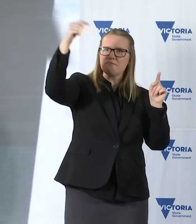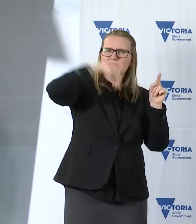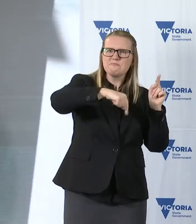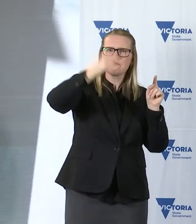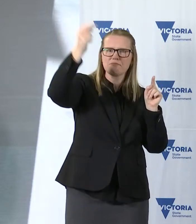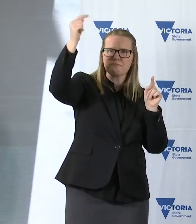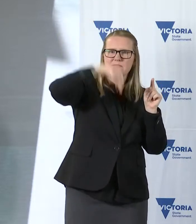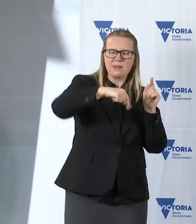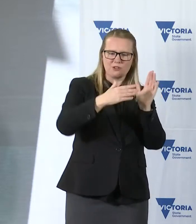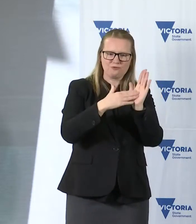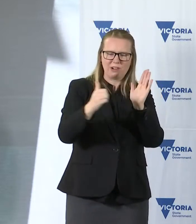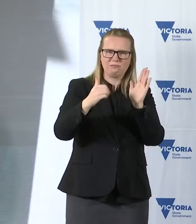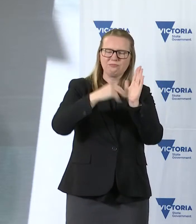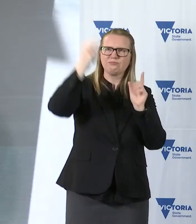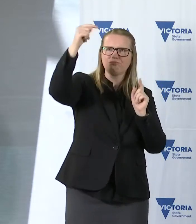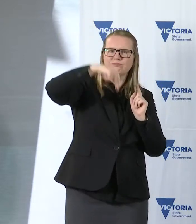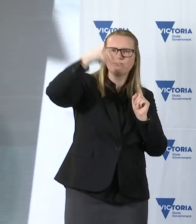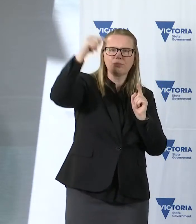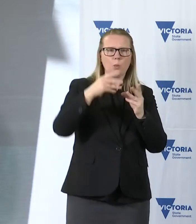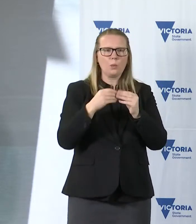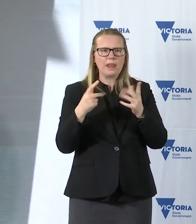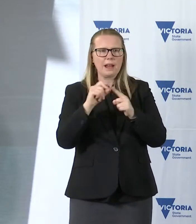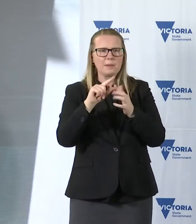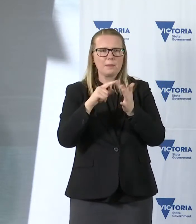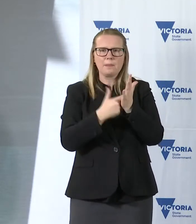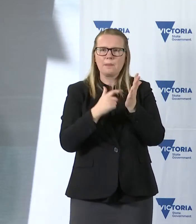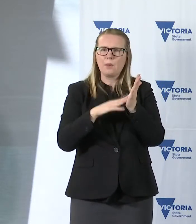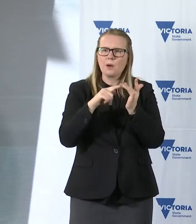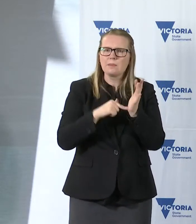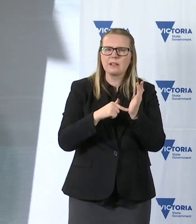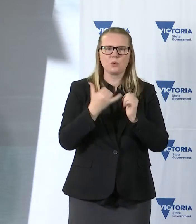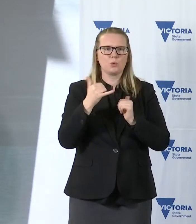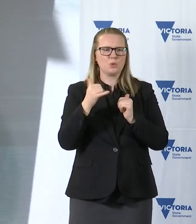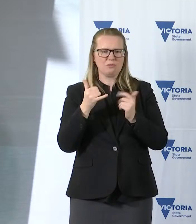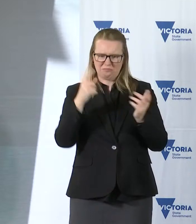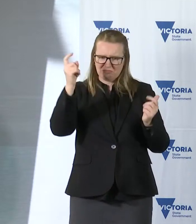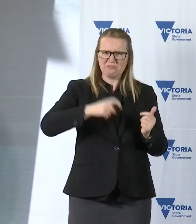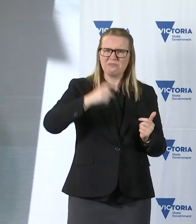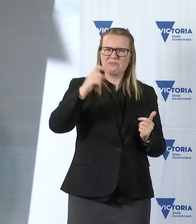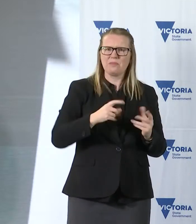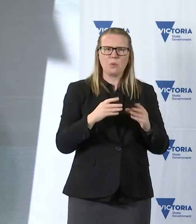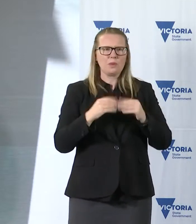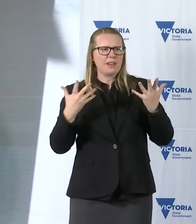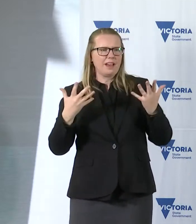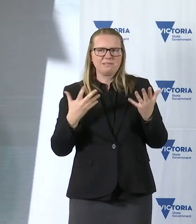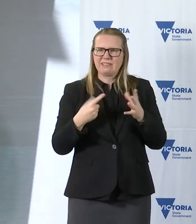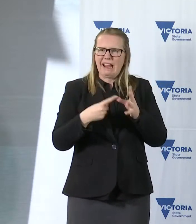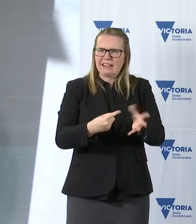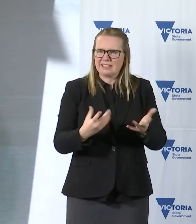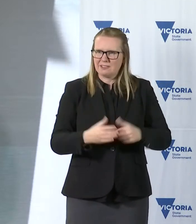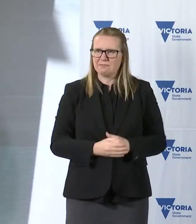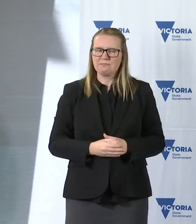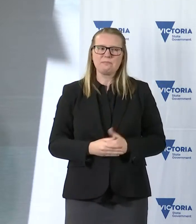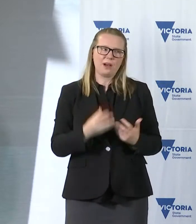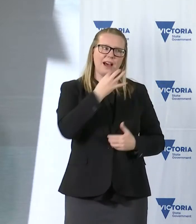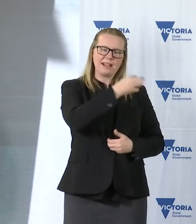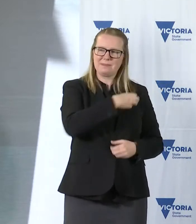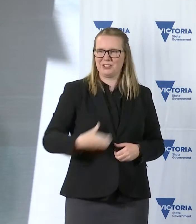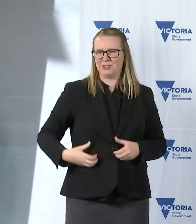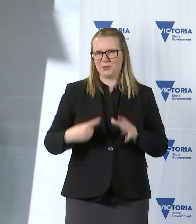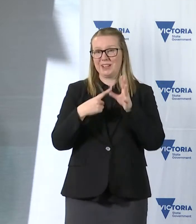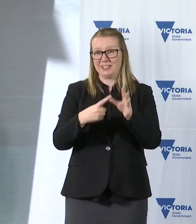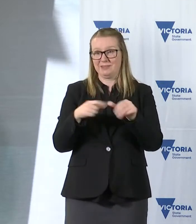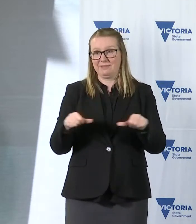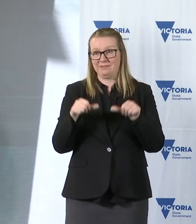without having a permit. Is there any plan to tighten up further, particularly obviously given the history? I'll throw the Minister because I know he's across this,